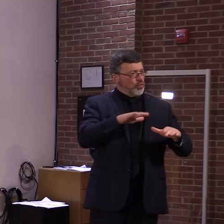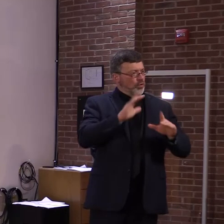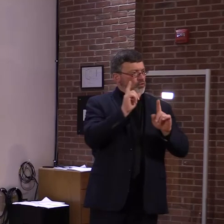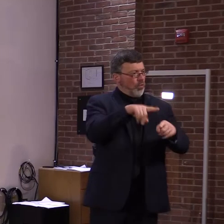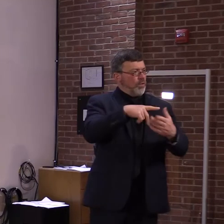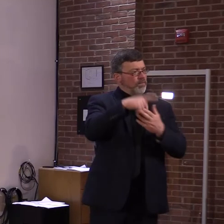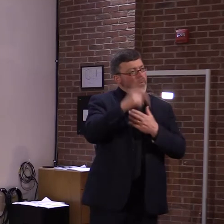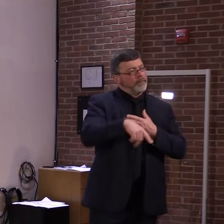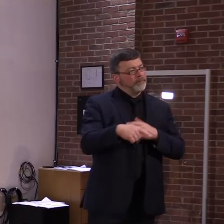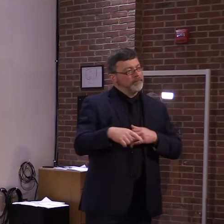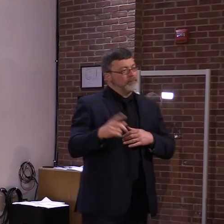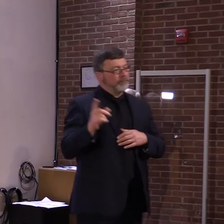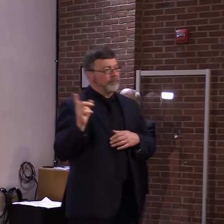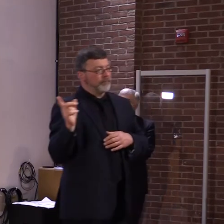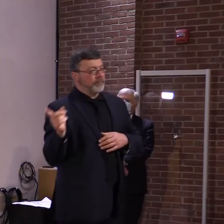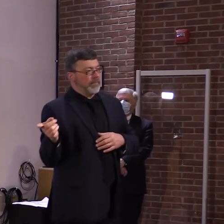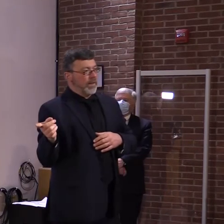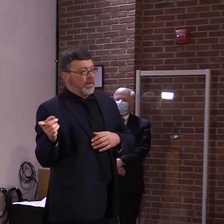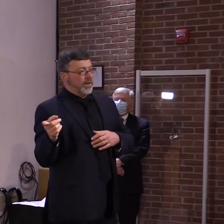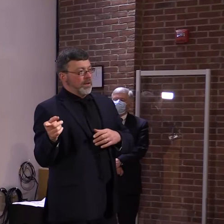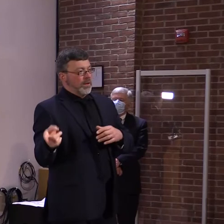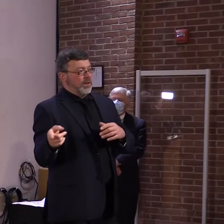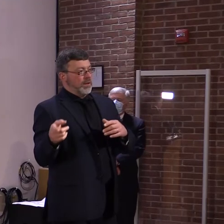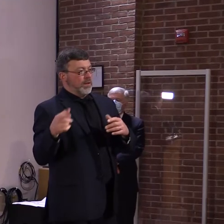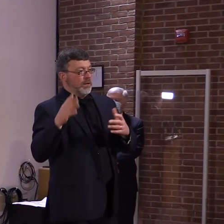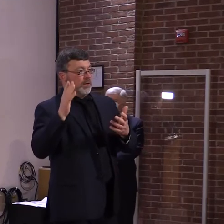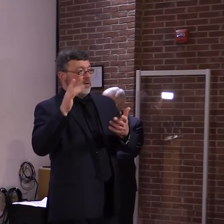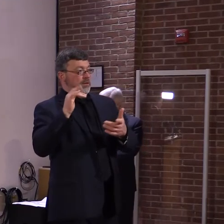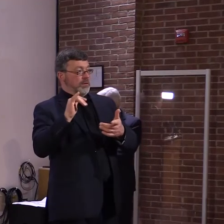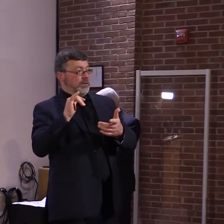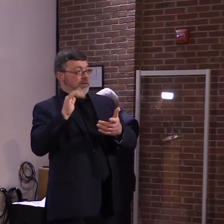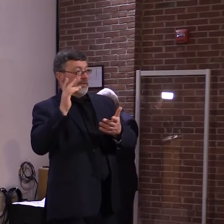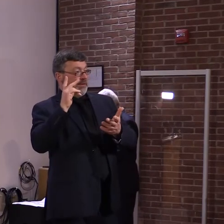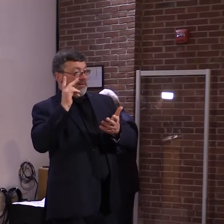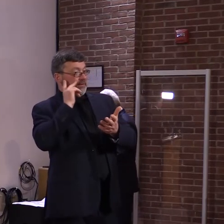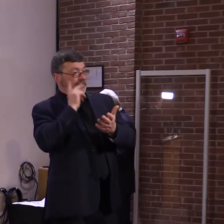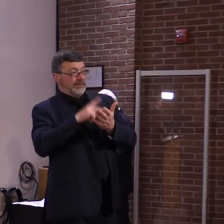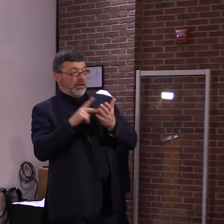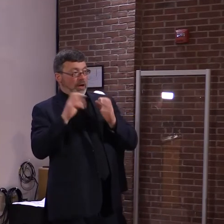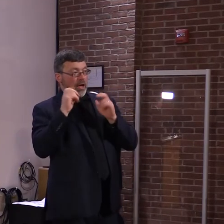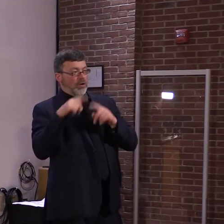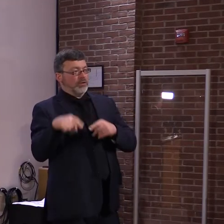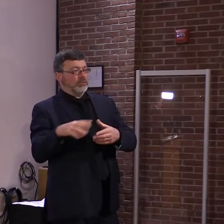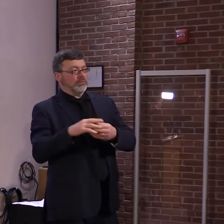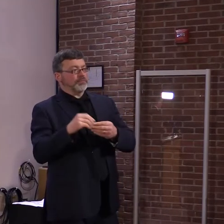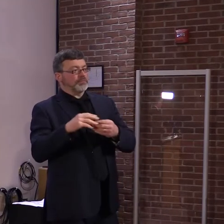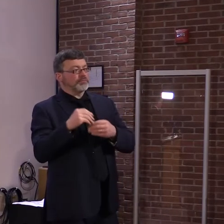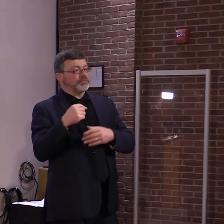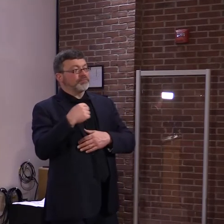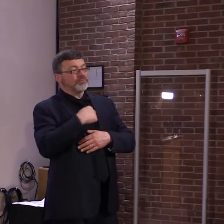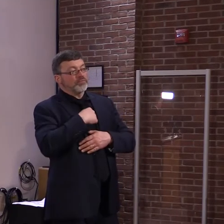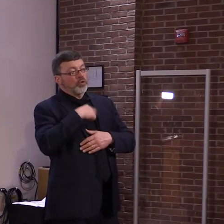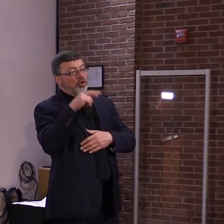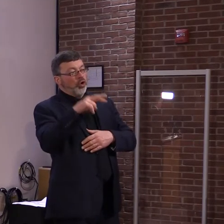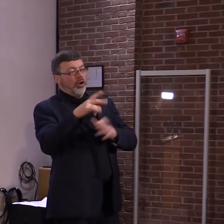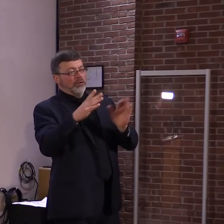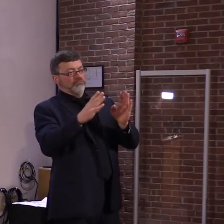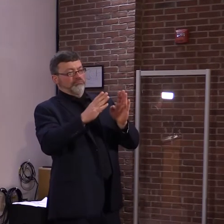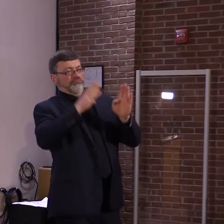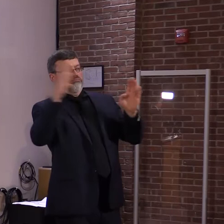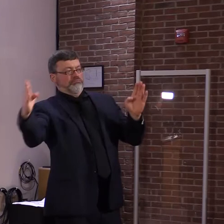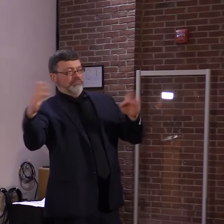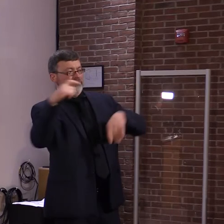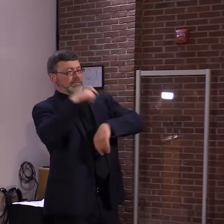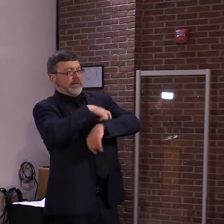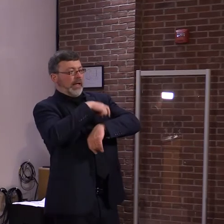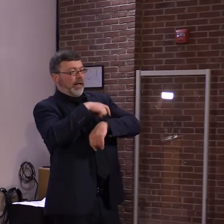long-term implications of this program? And I think it does point to the issue that we should be looking hopefully more longer term